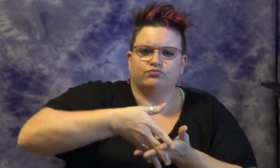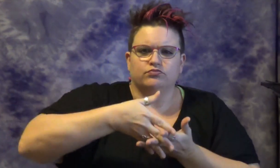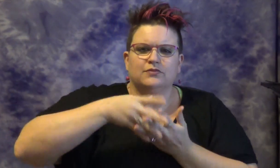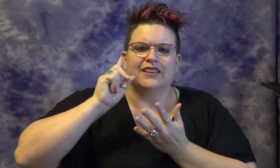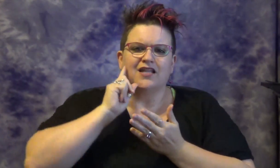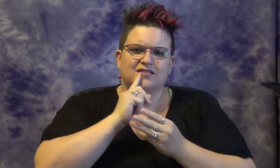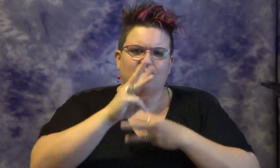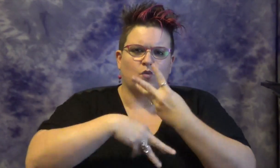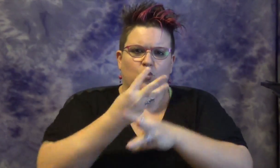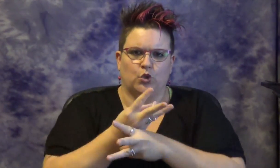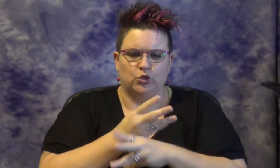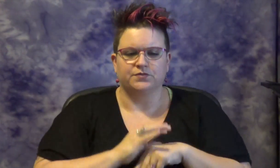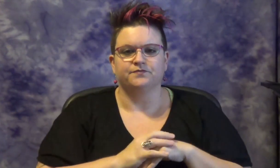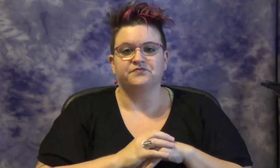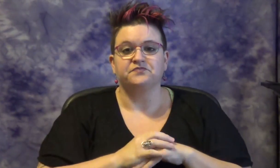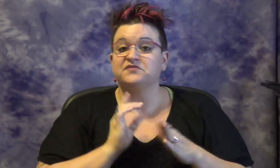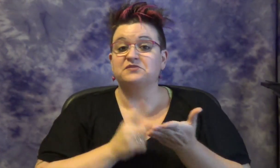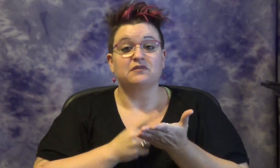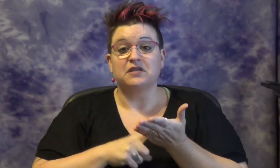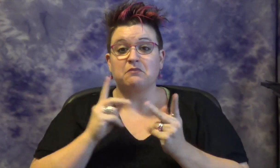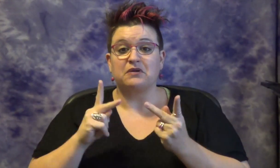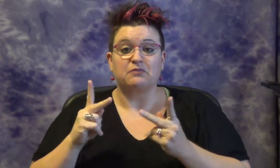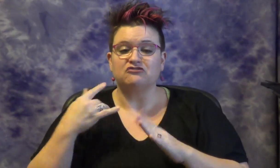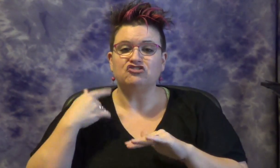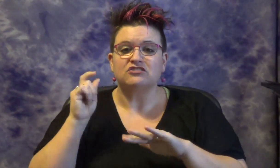will also show how tightly knit you are with them.